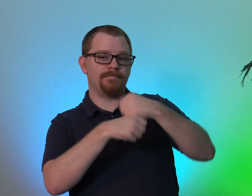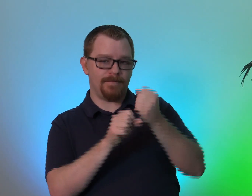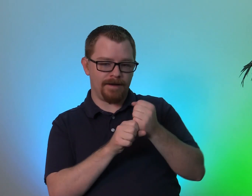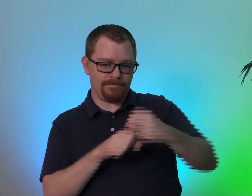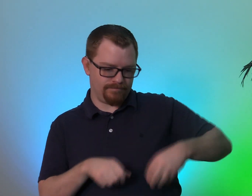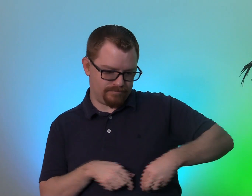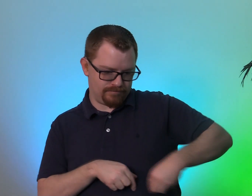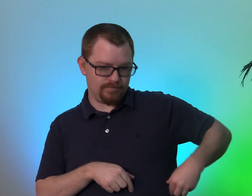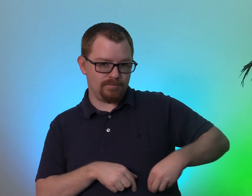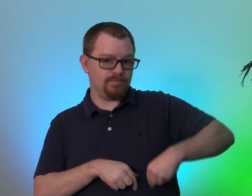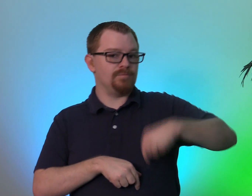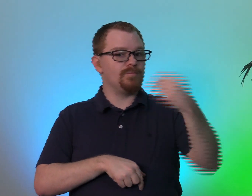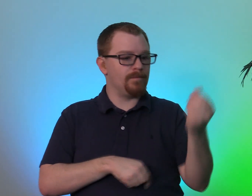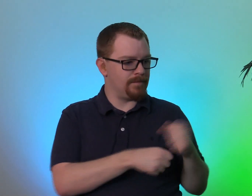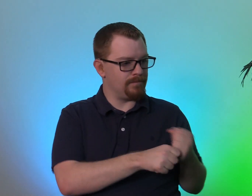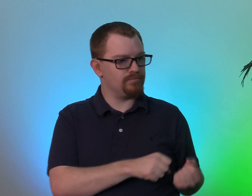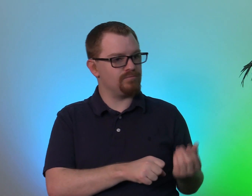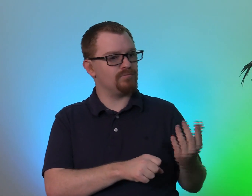happened? God created